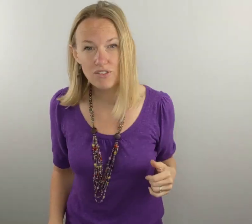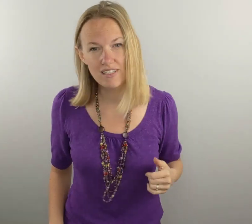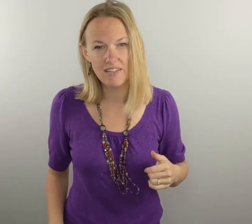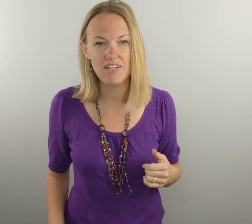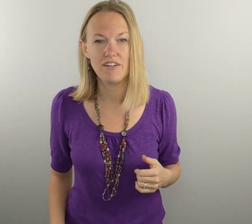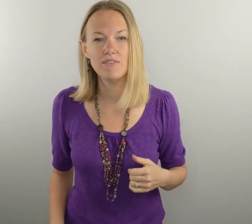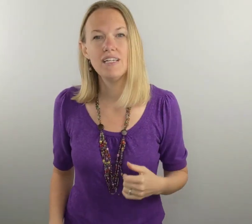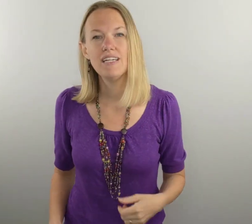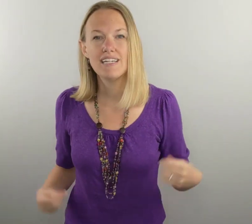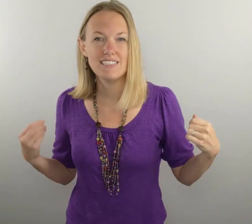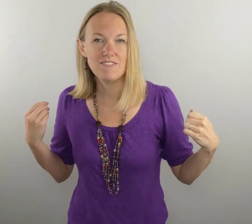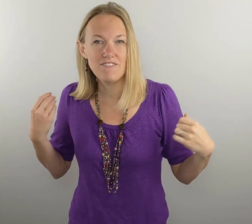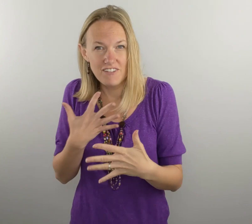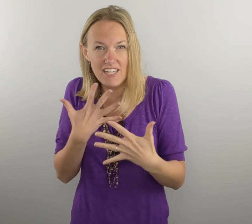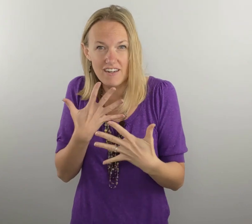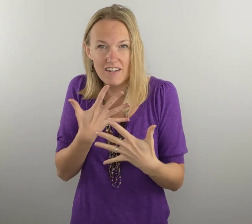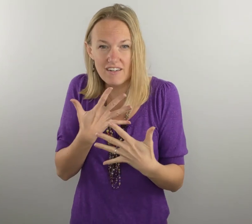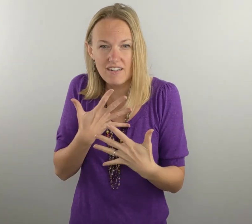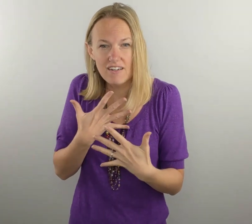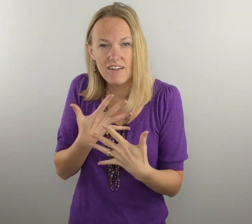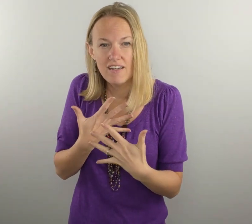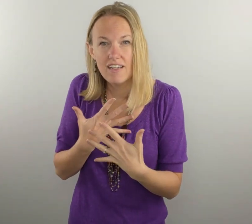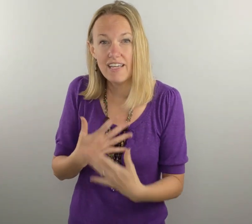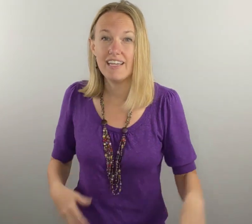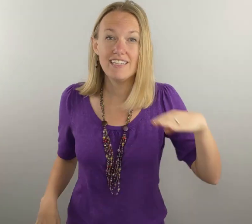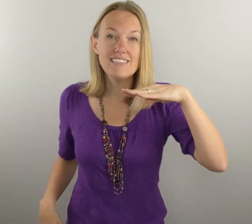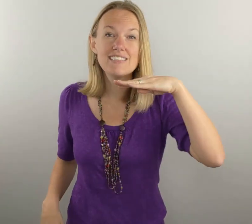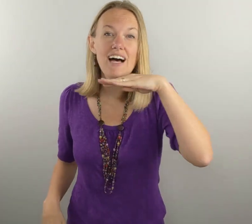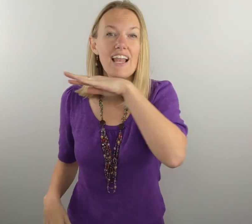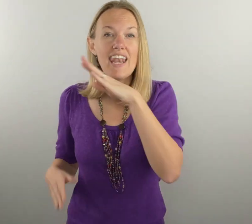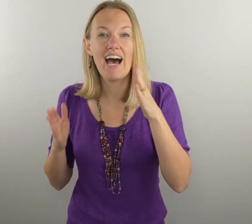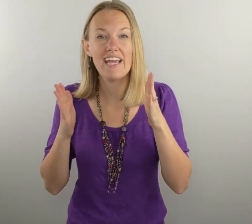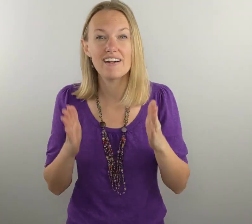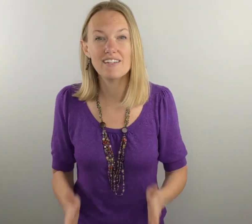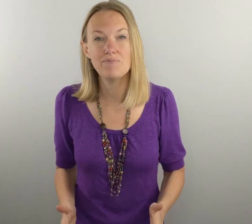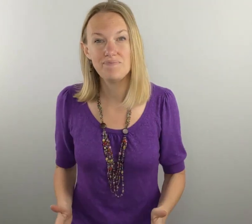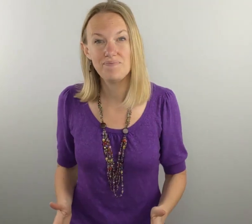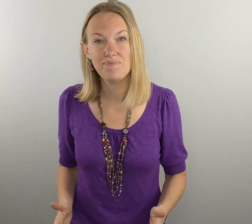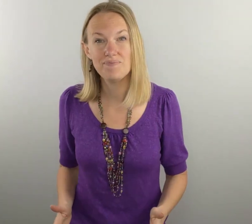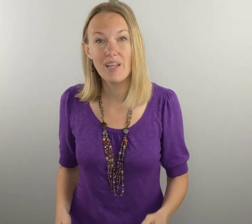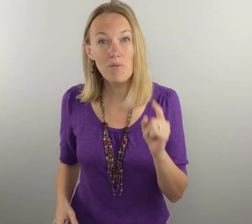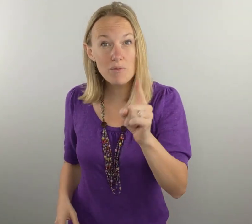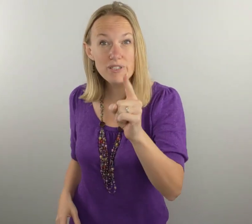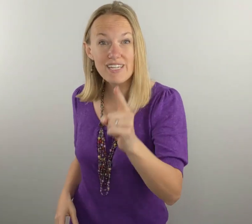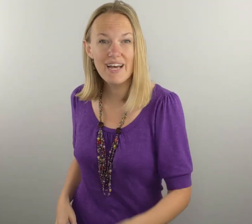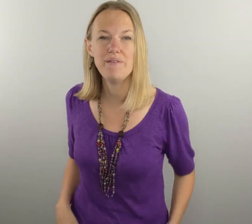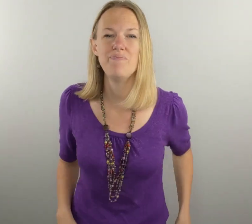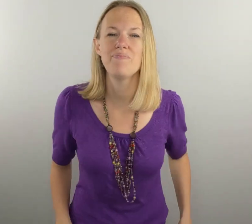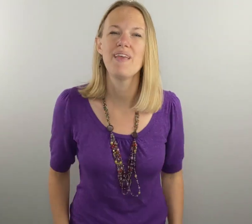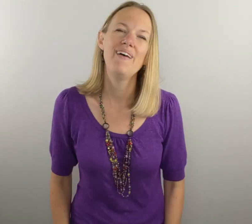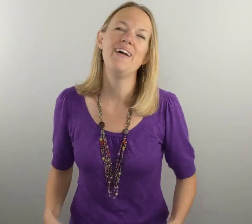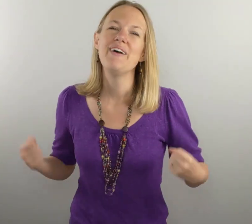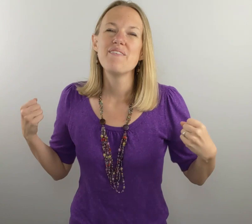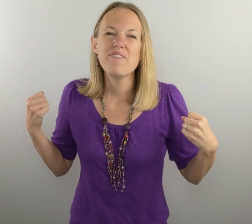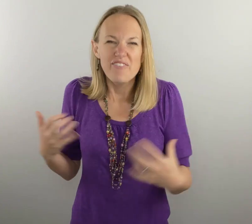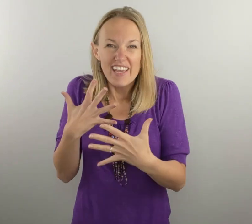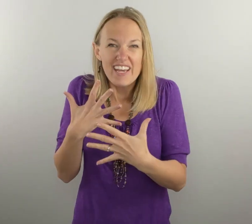can leave it out. Because fear is a liar. Okay, one more time.